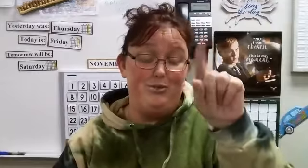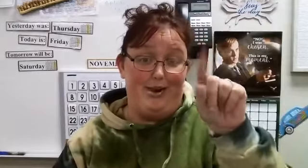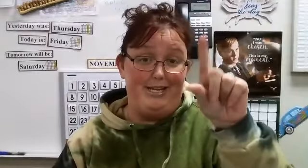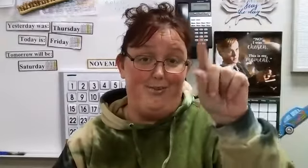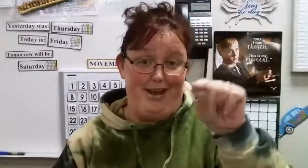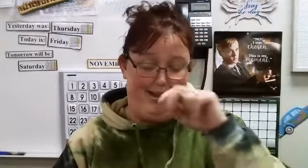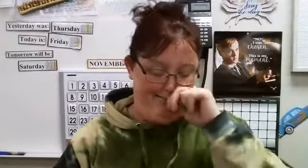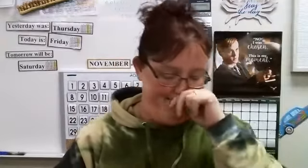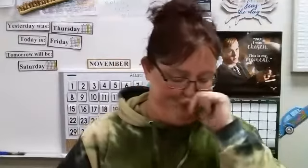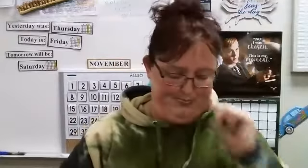11/20/2020.